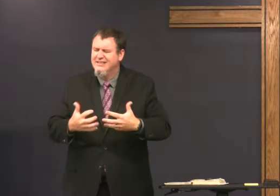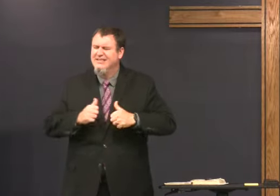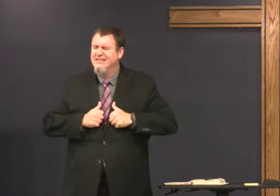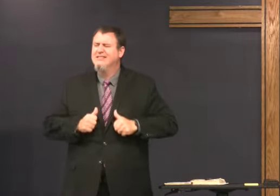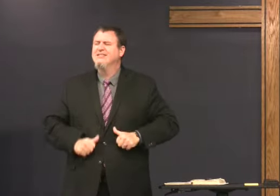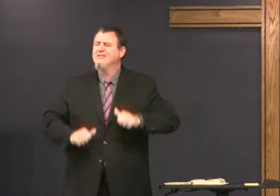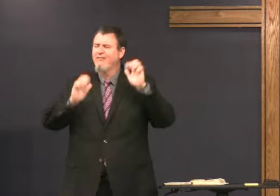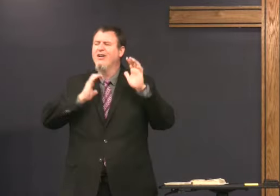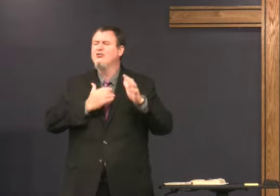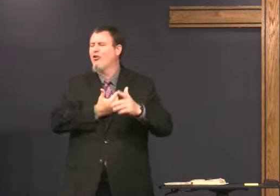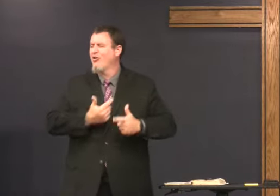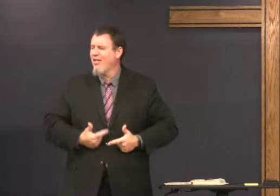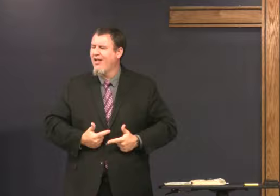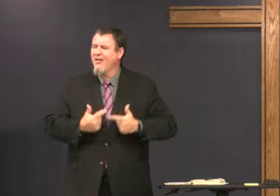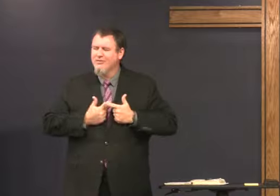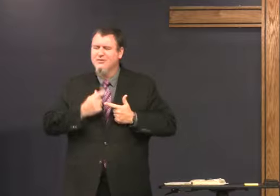financially to you,